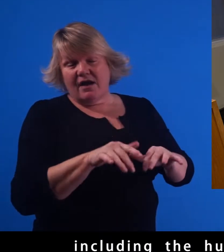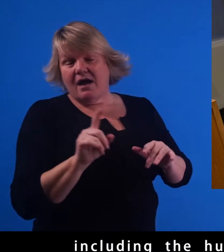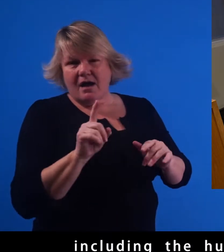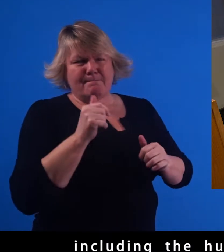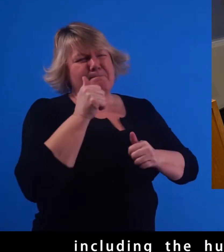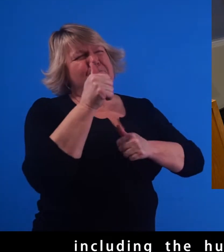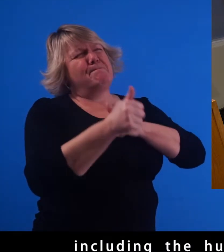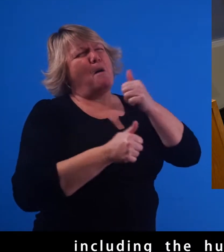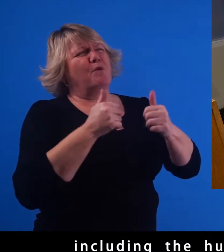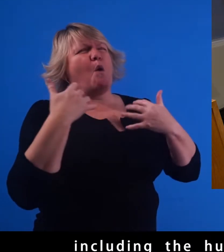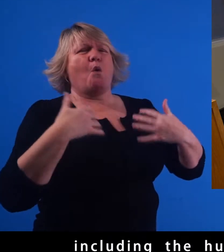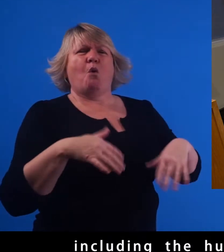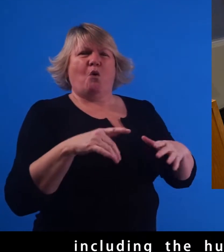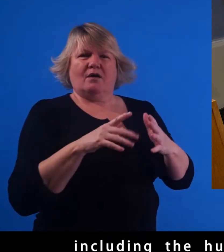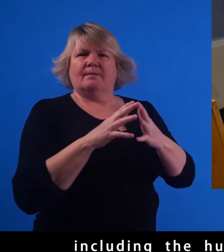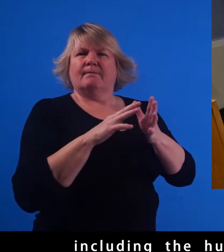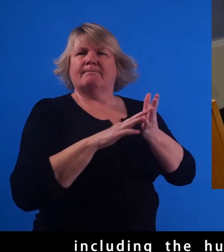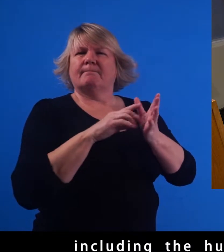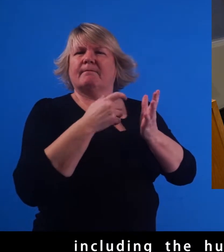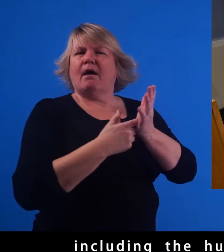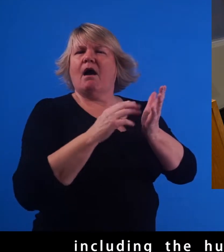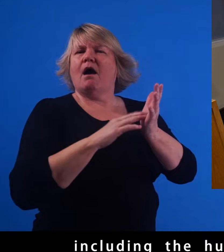including the hugely popular Marmion